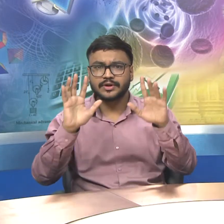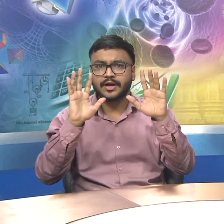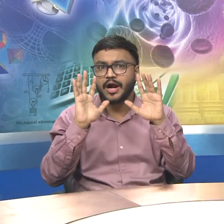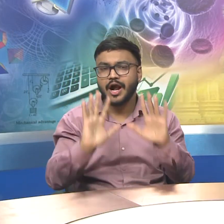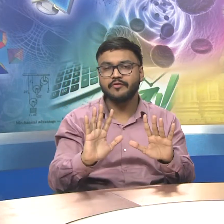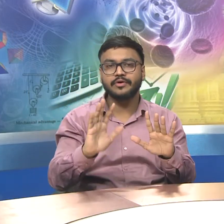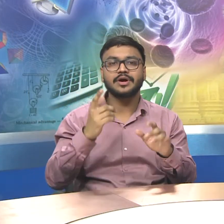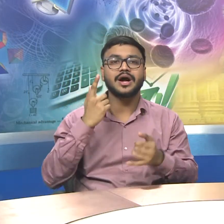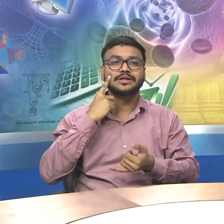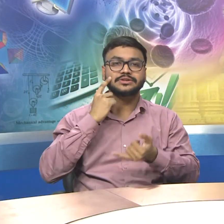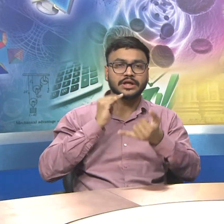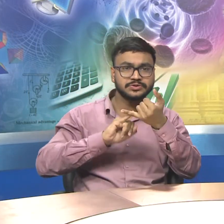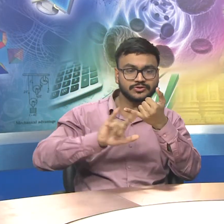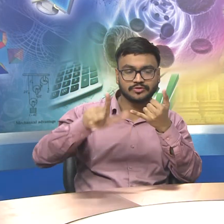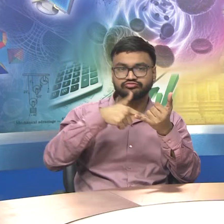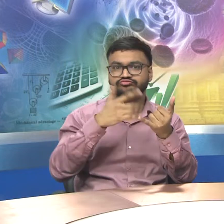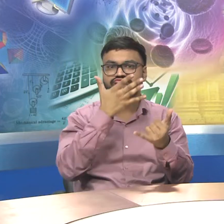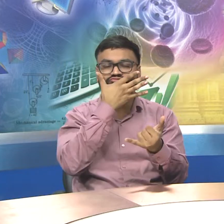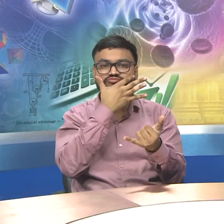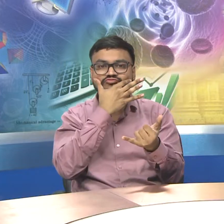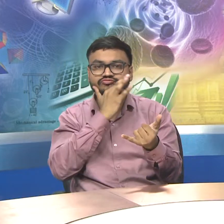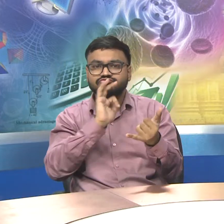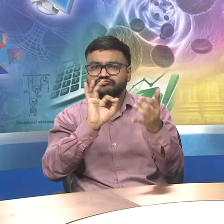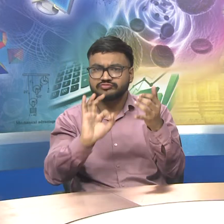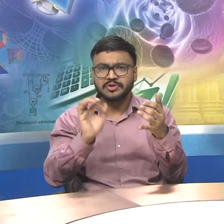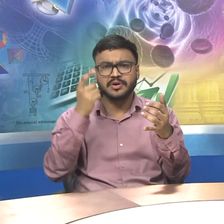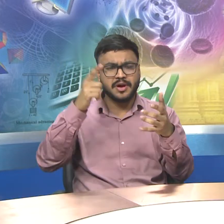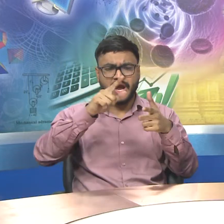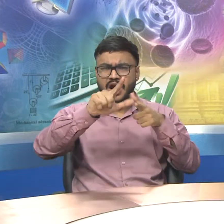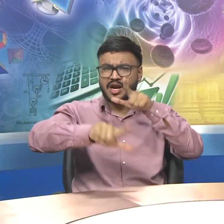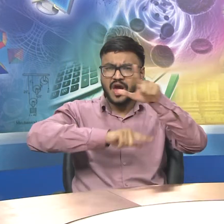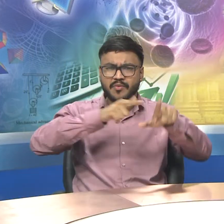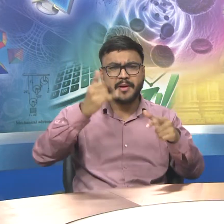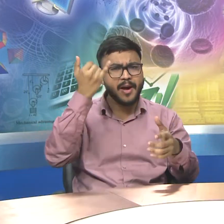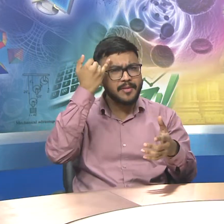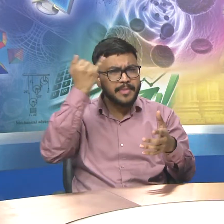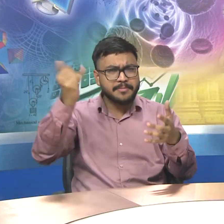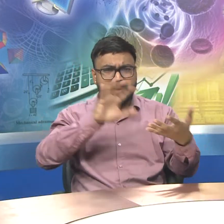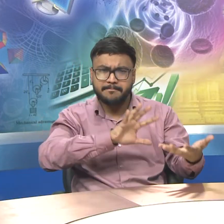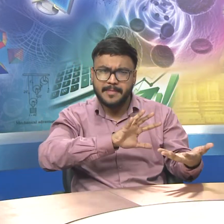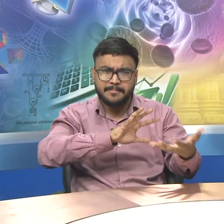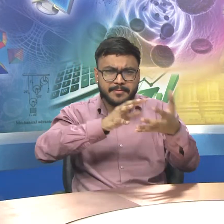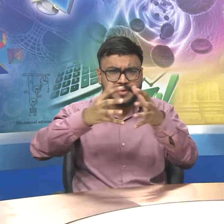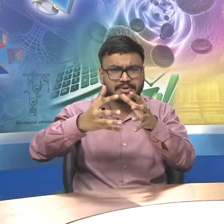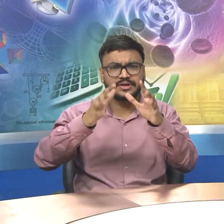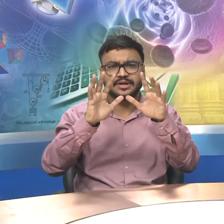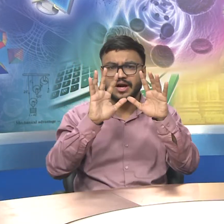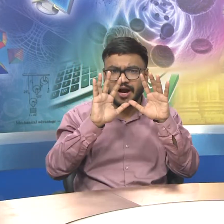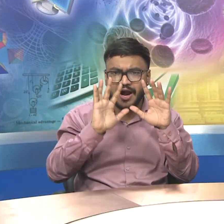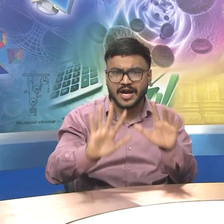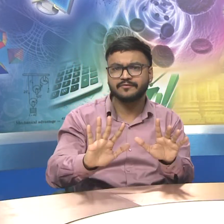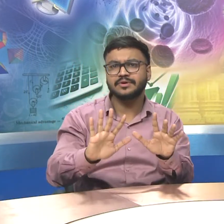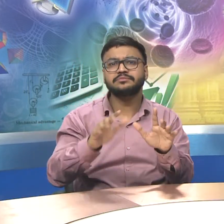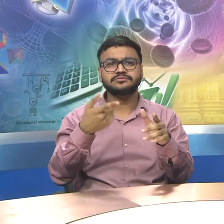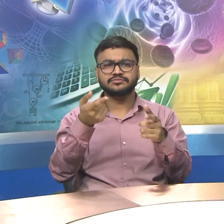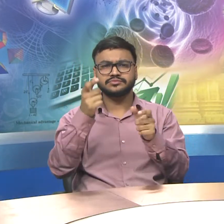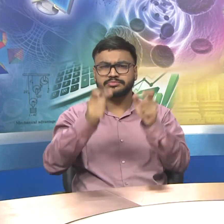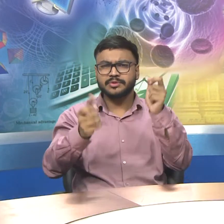time. Example, to express concept related to new technology.